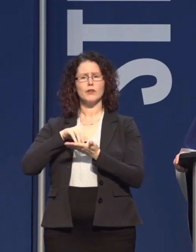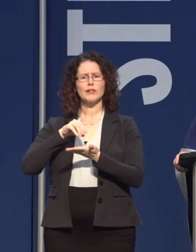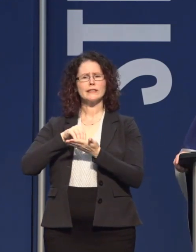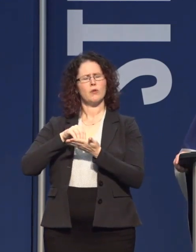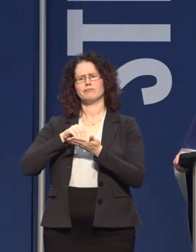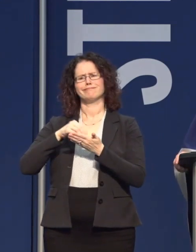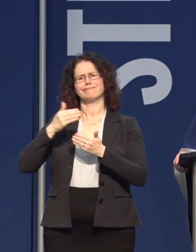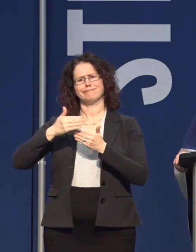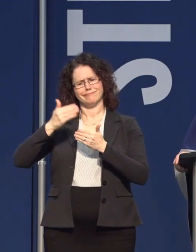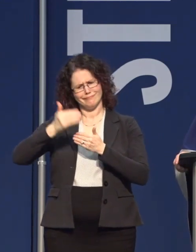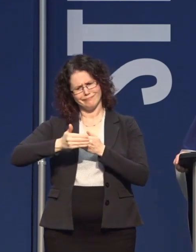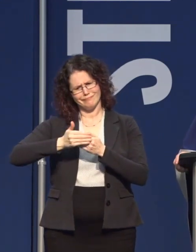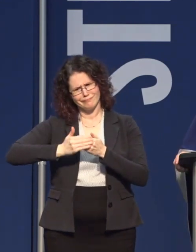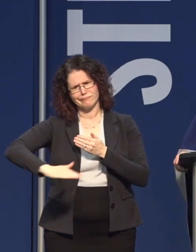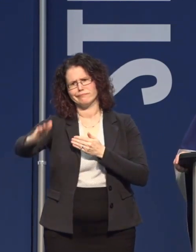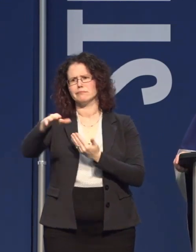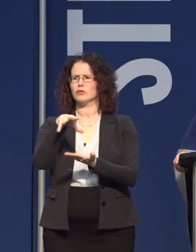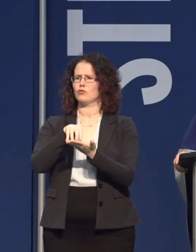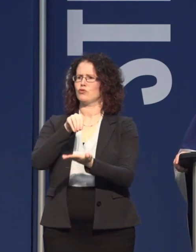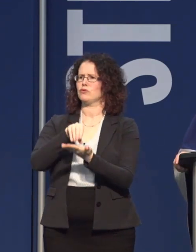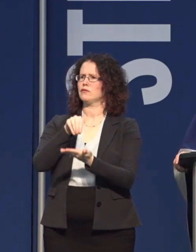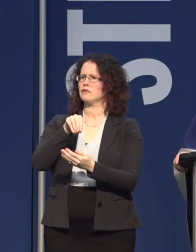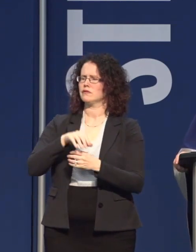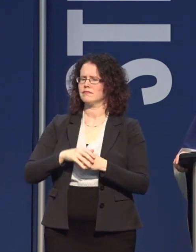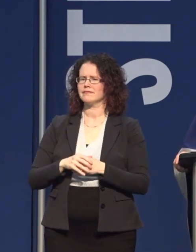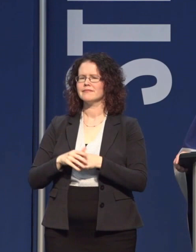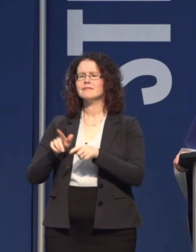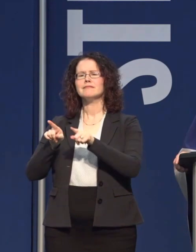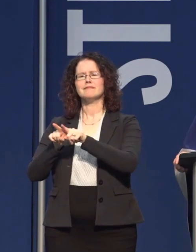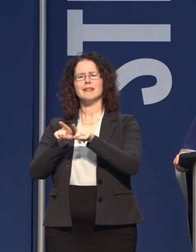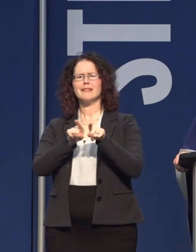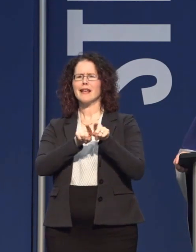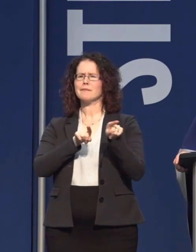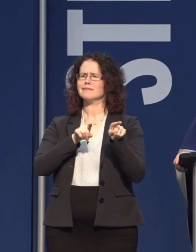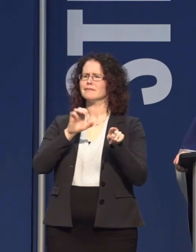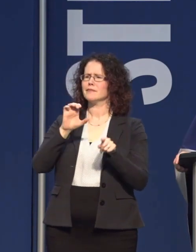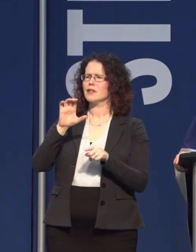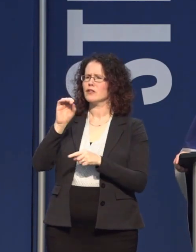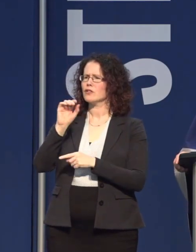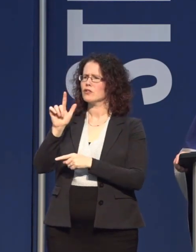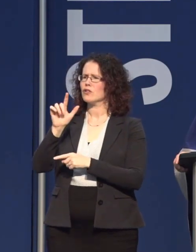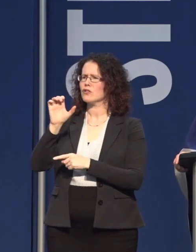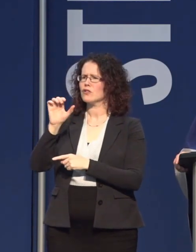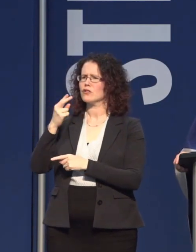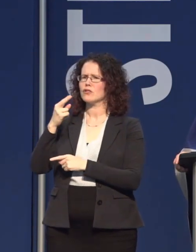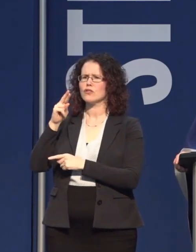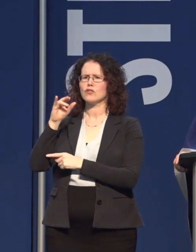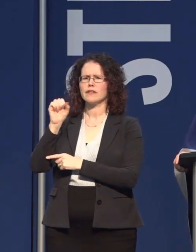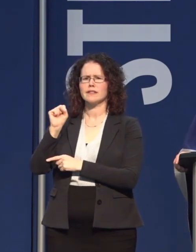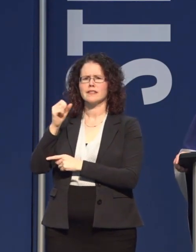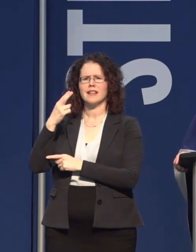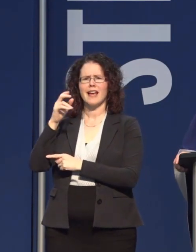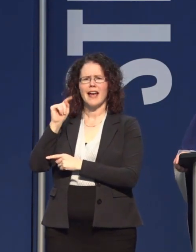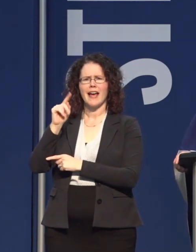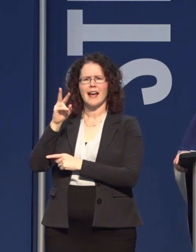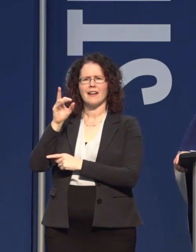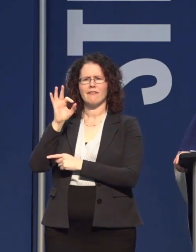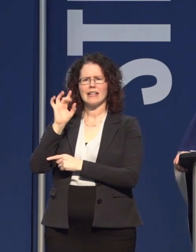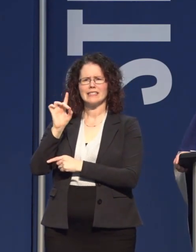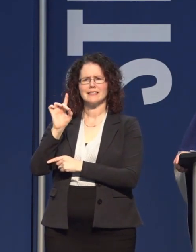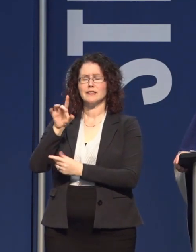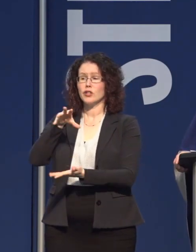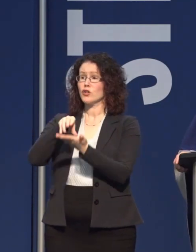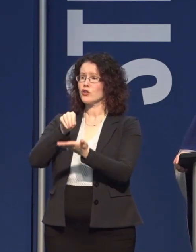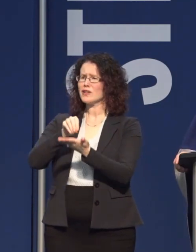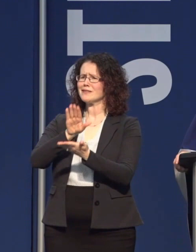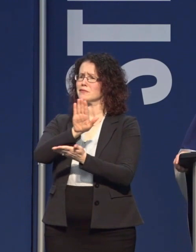Hadfield said, lifelong learning is one of the most important of our civic duties because we all have the